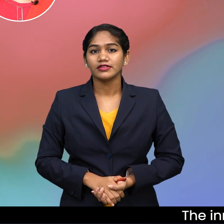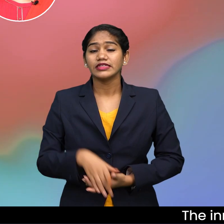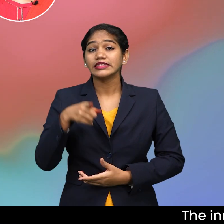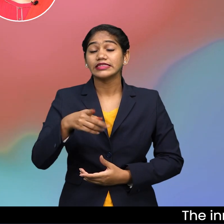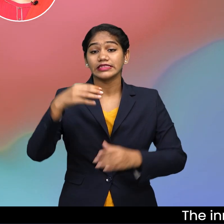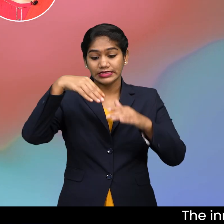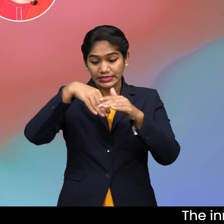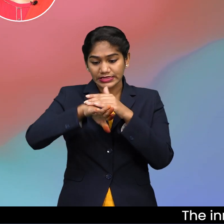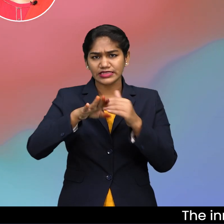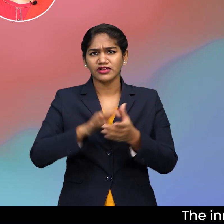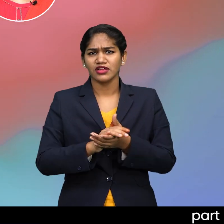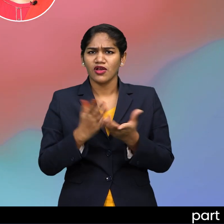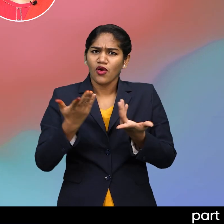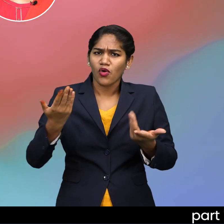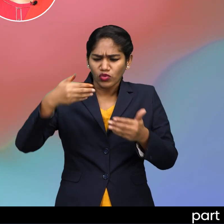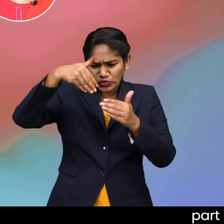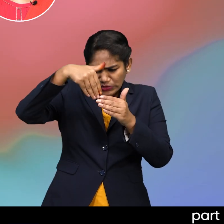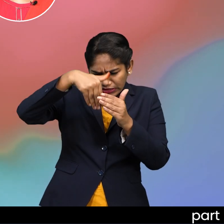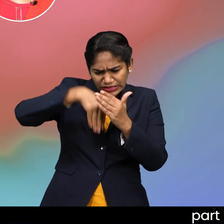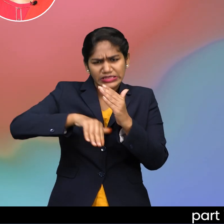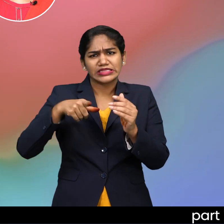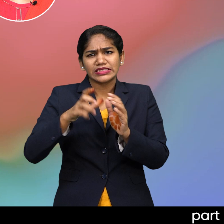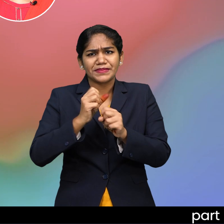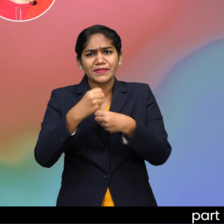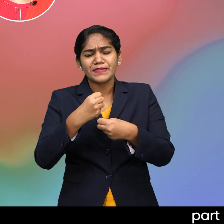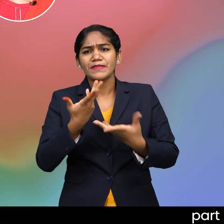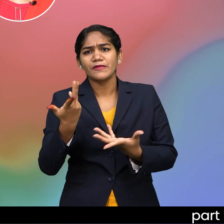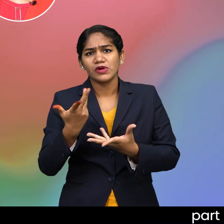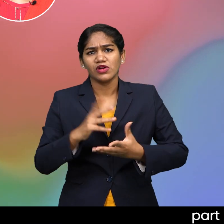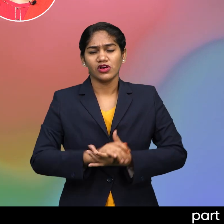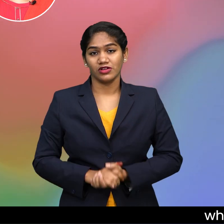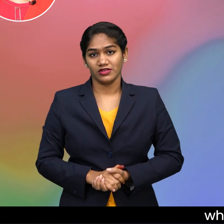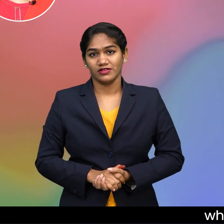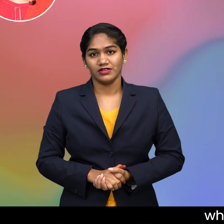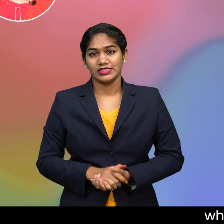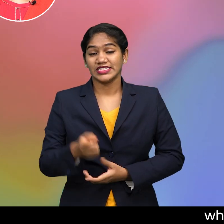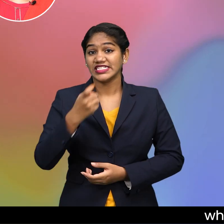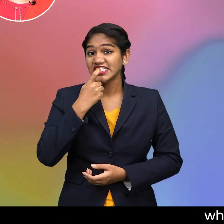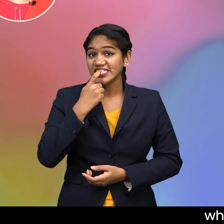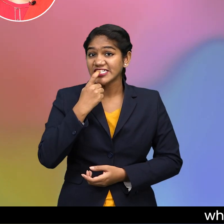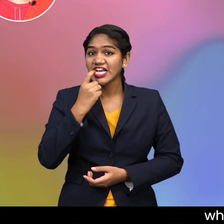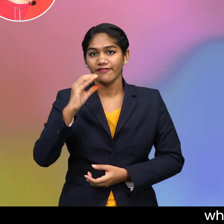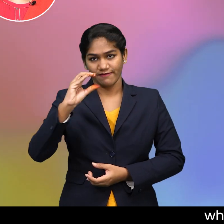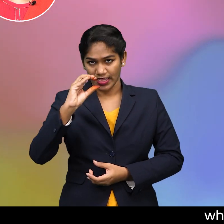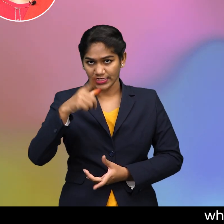The inner or deeper part is formed of white matter